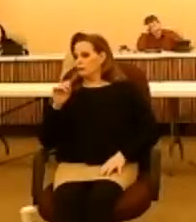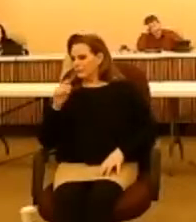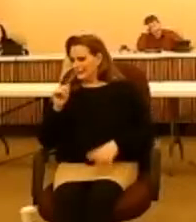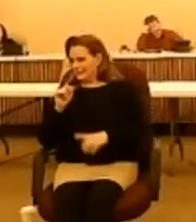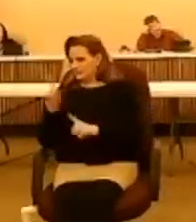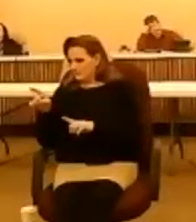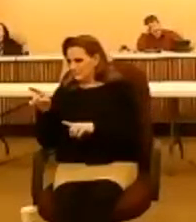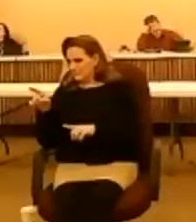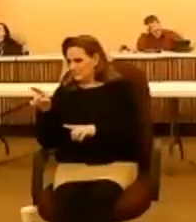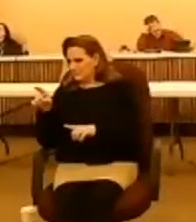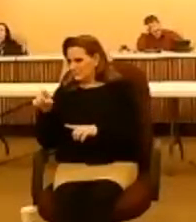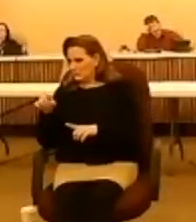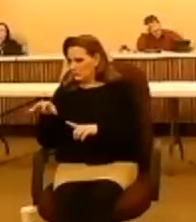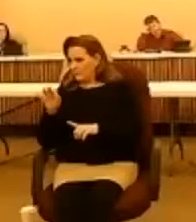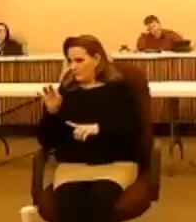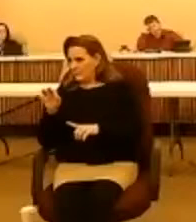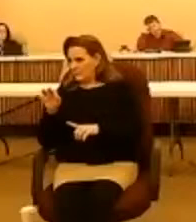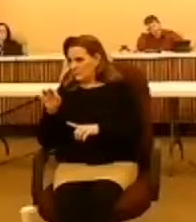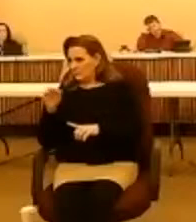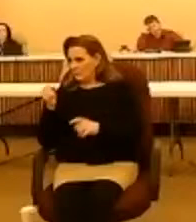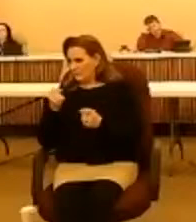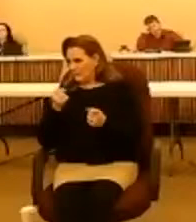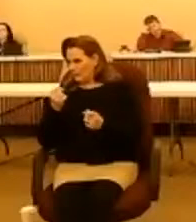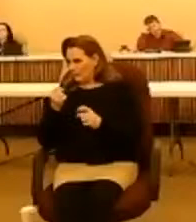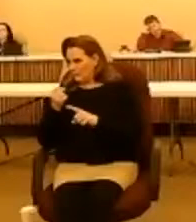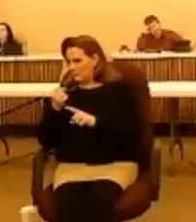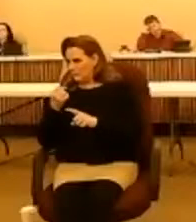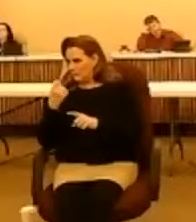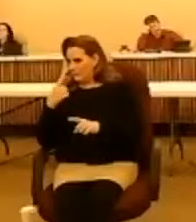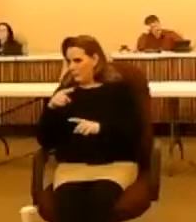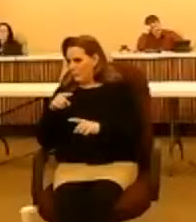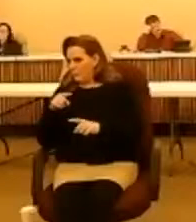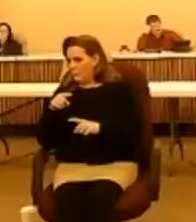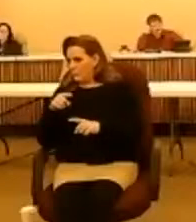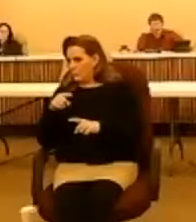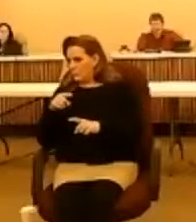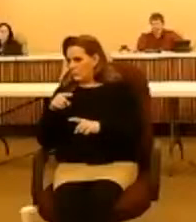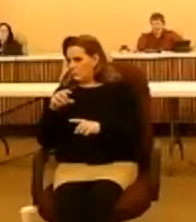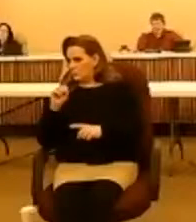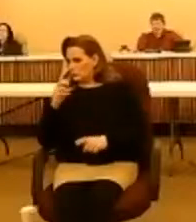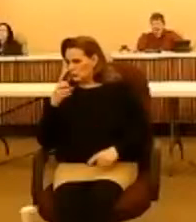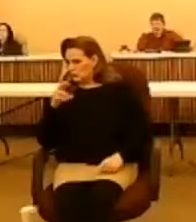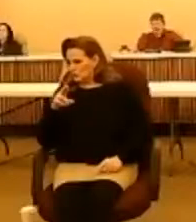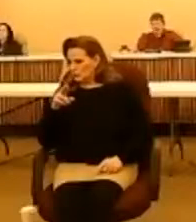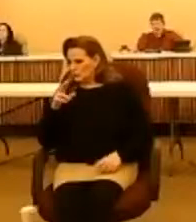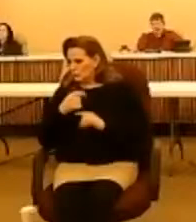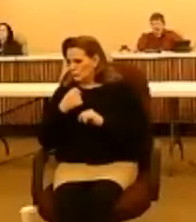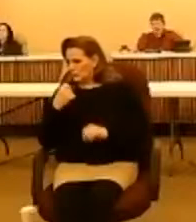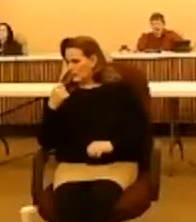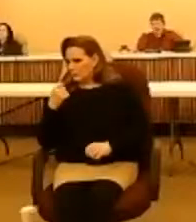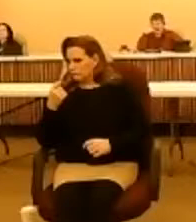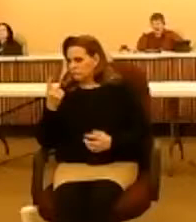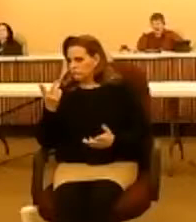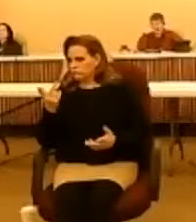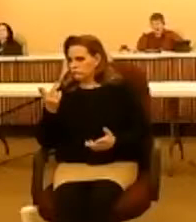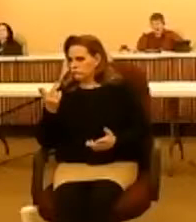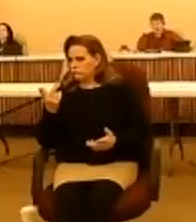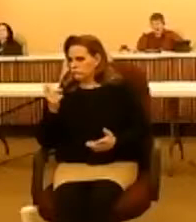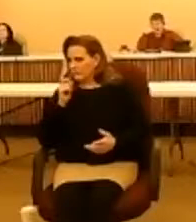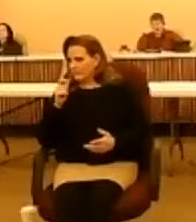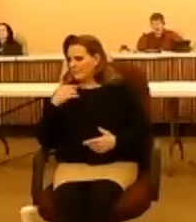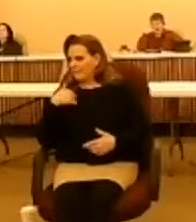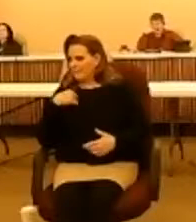to find a vehicle for the sewer truck, or they all didn't have the?